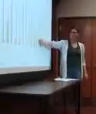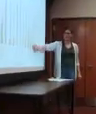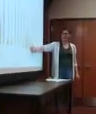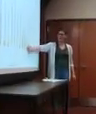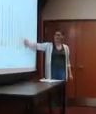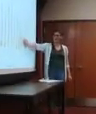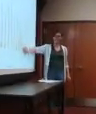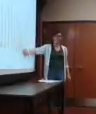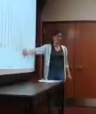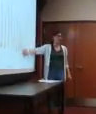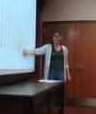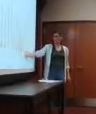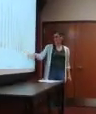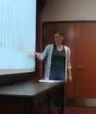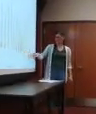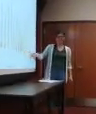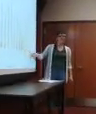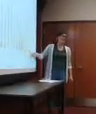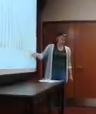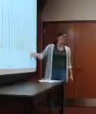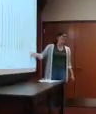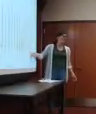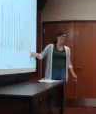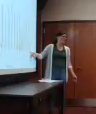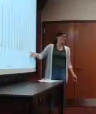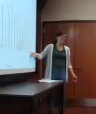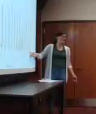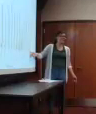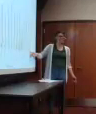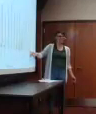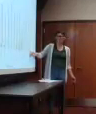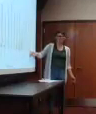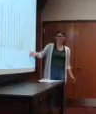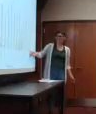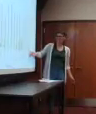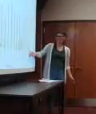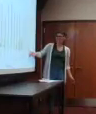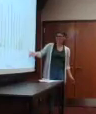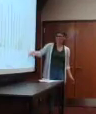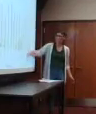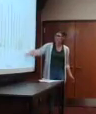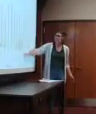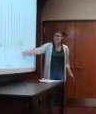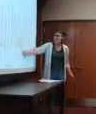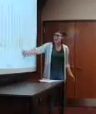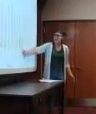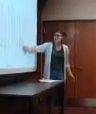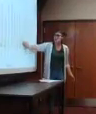is using a large amount of classifiers. The native signers don't really use classifiers to reintroduce for these